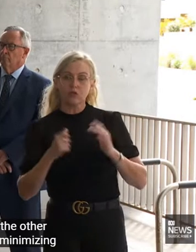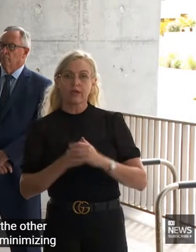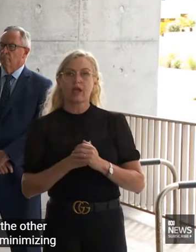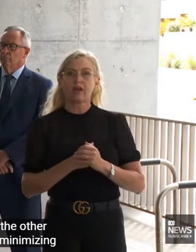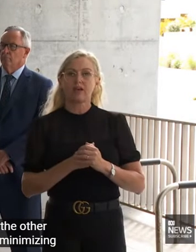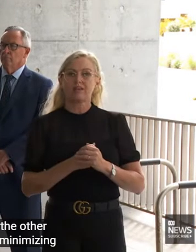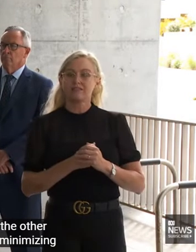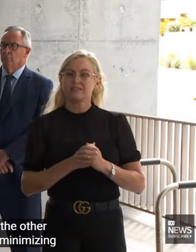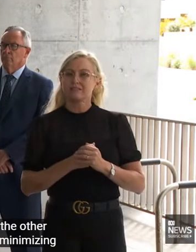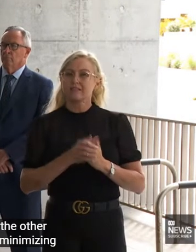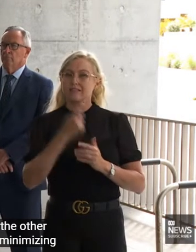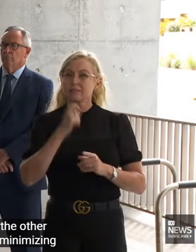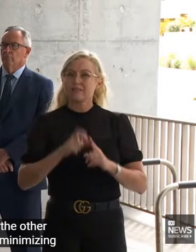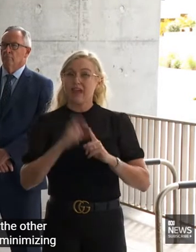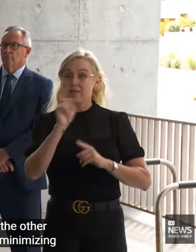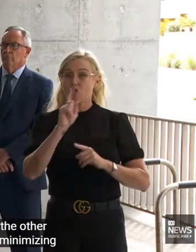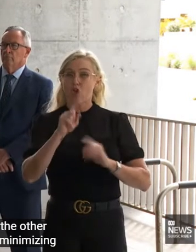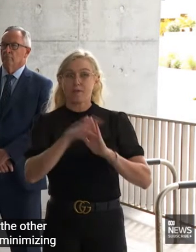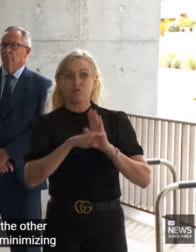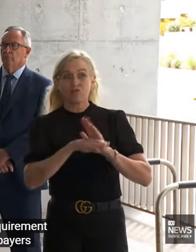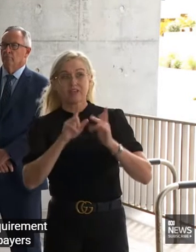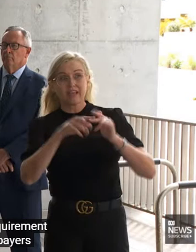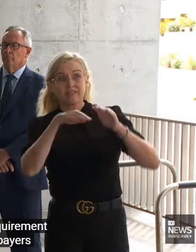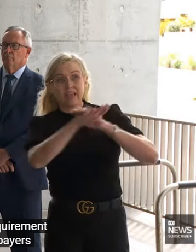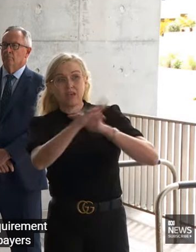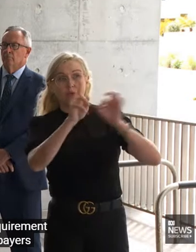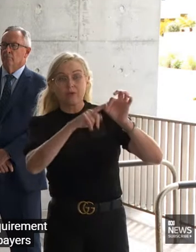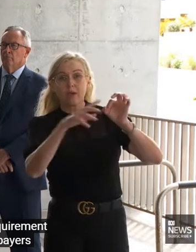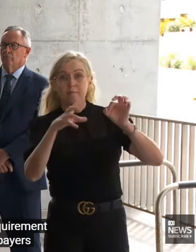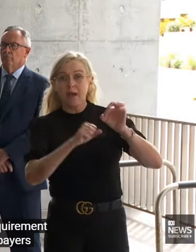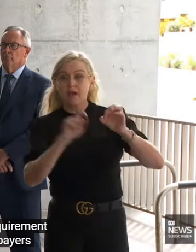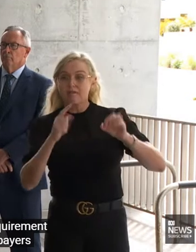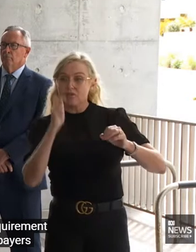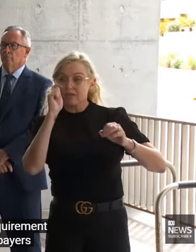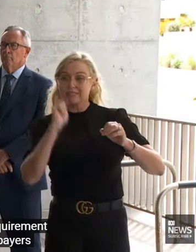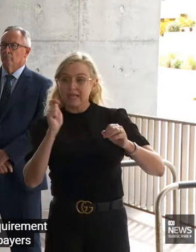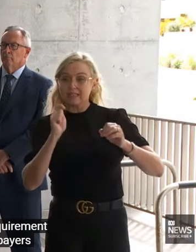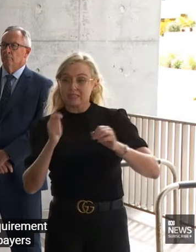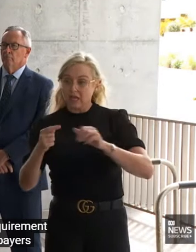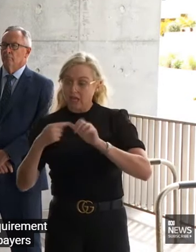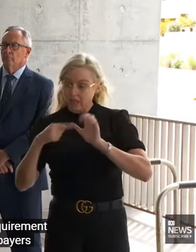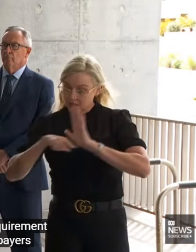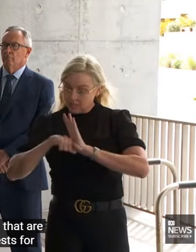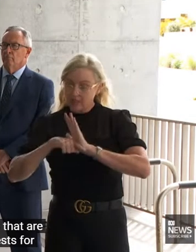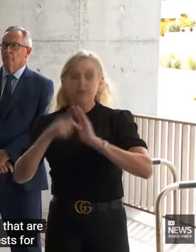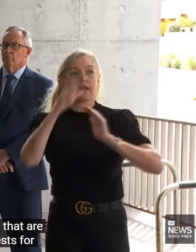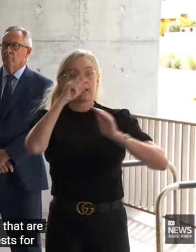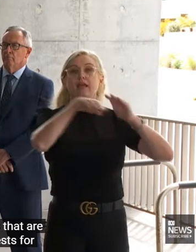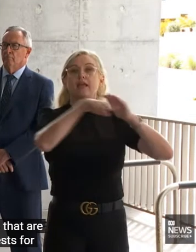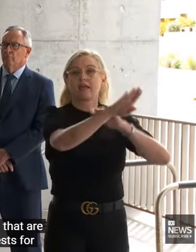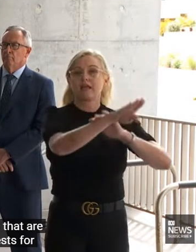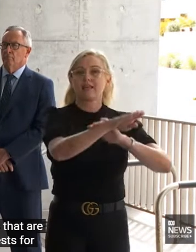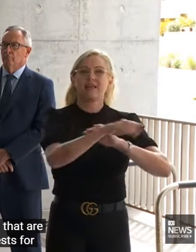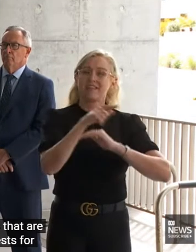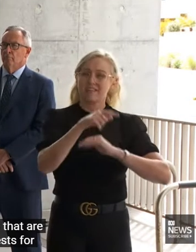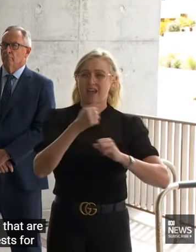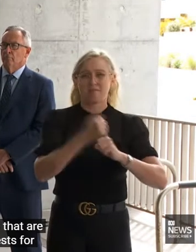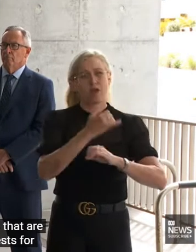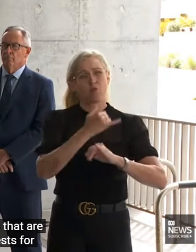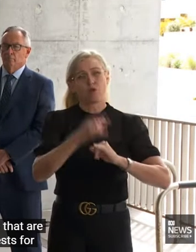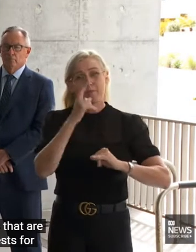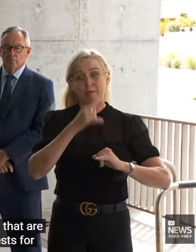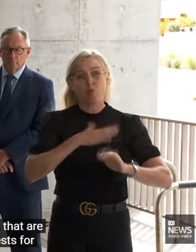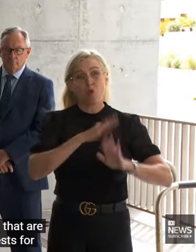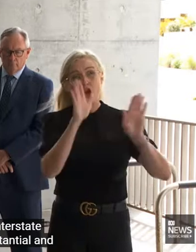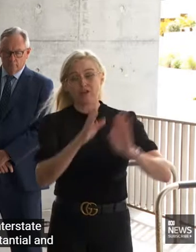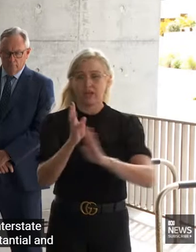it's the taxpayers of New South Wales that are paying for those tests for people to travel interstate, and the queues are substantial and it's slowing down the